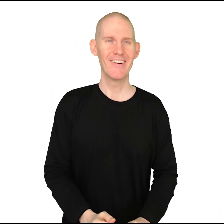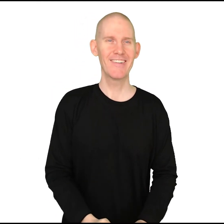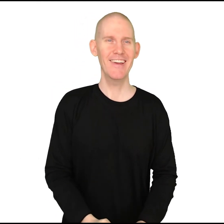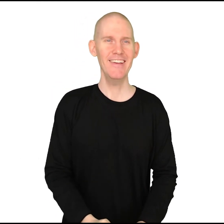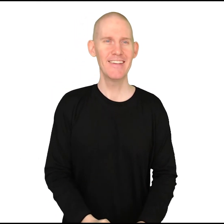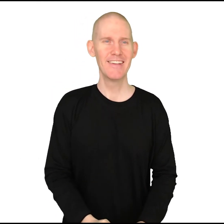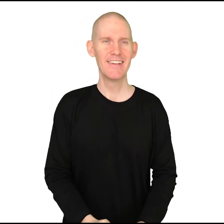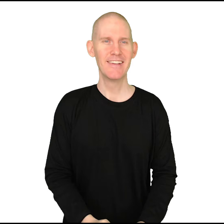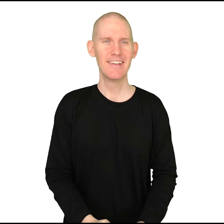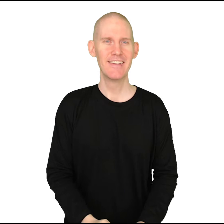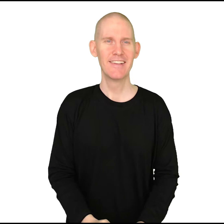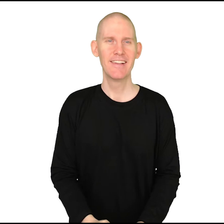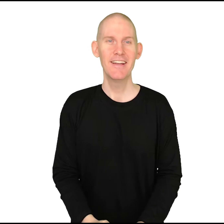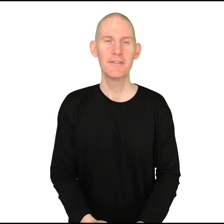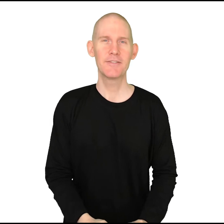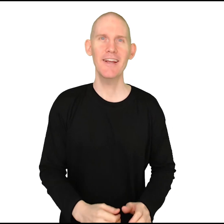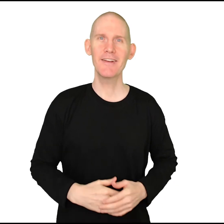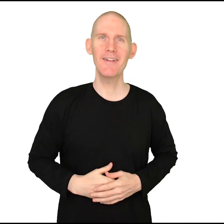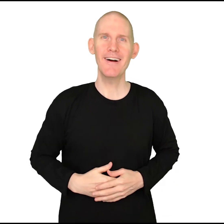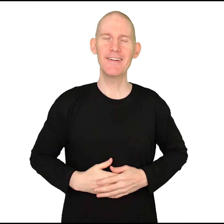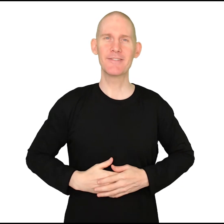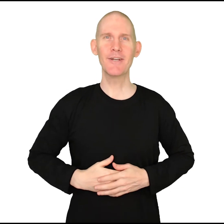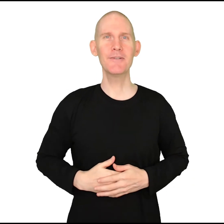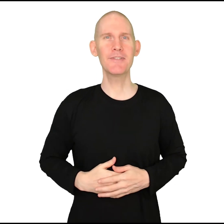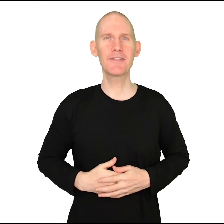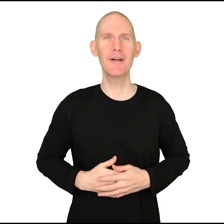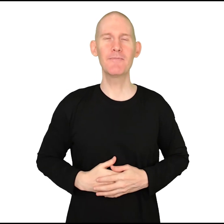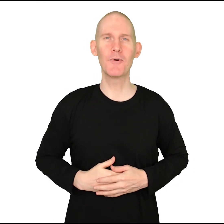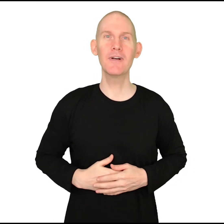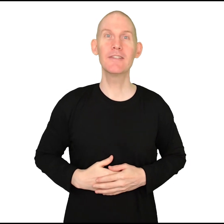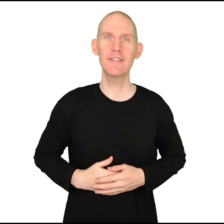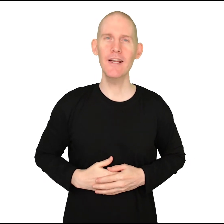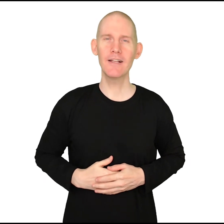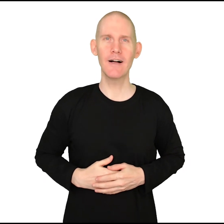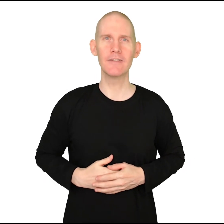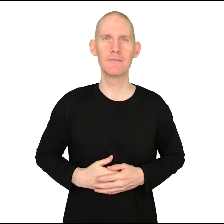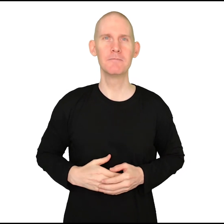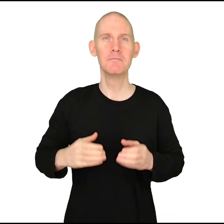Okay. Santa Claus. Here's the sign for Santa Claus.